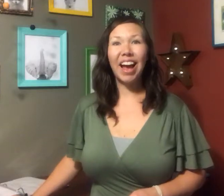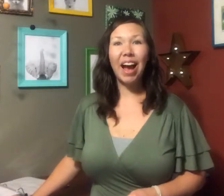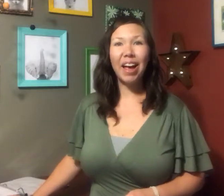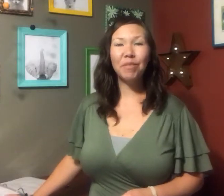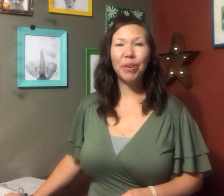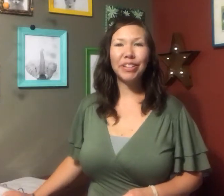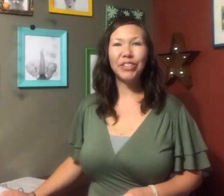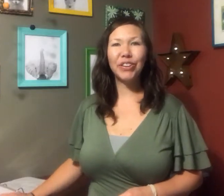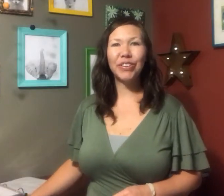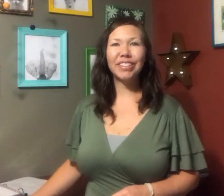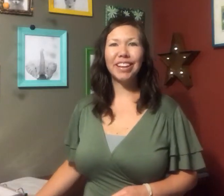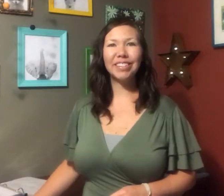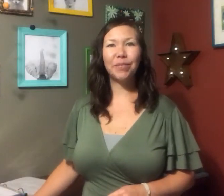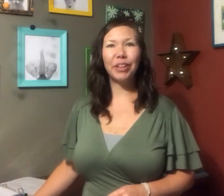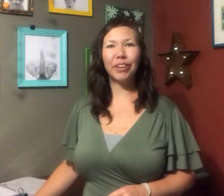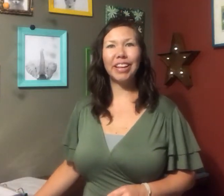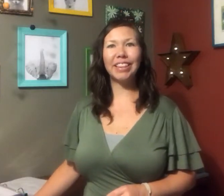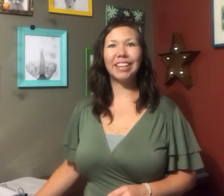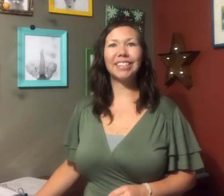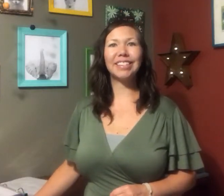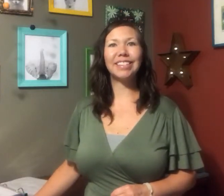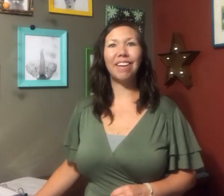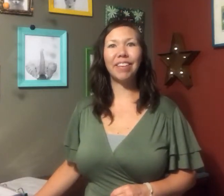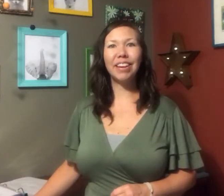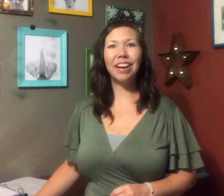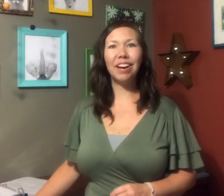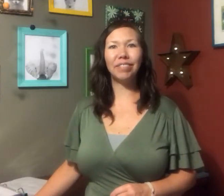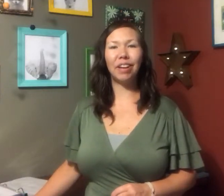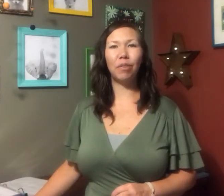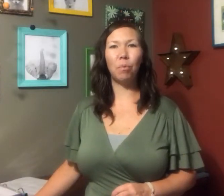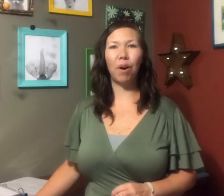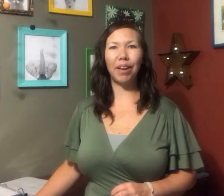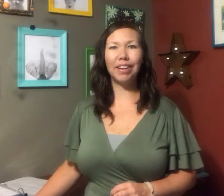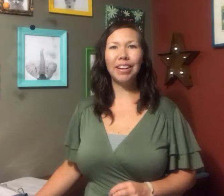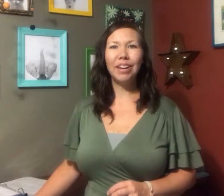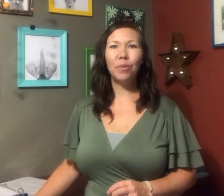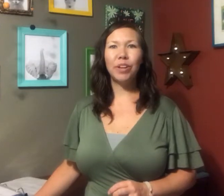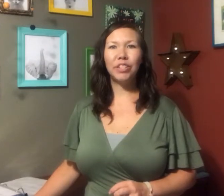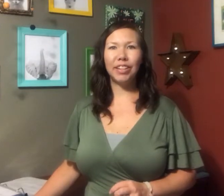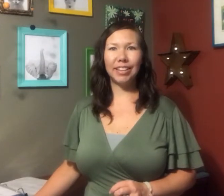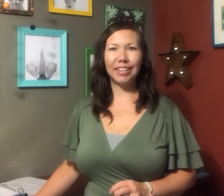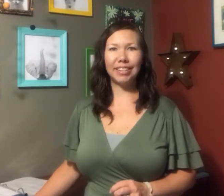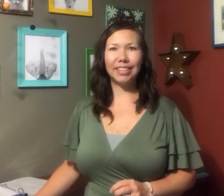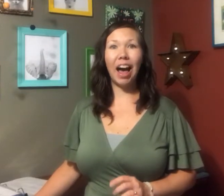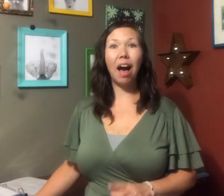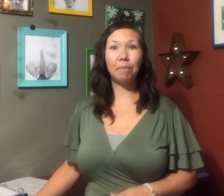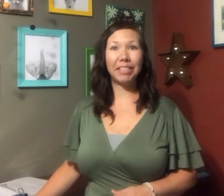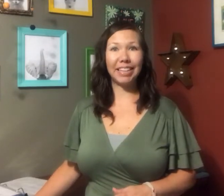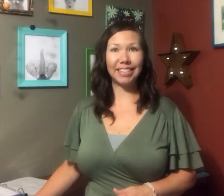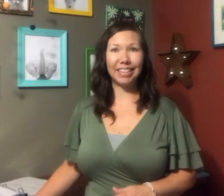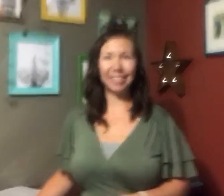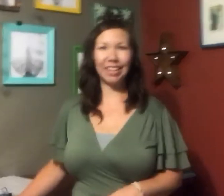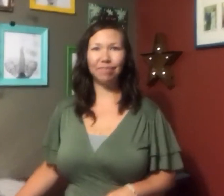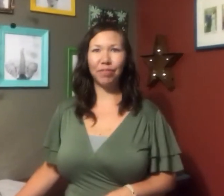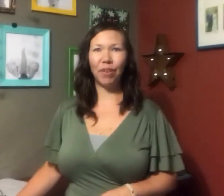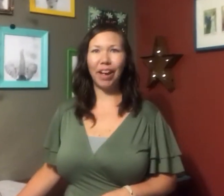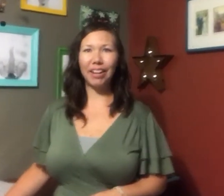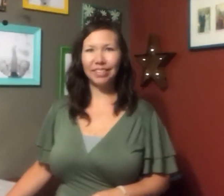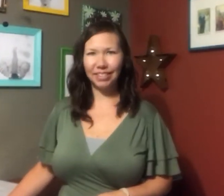guys, I'm going to show you the signs that we learn in lesson 7 of level 1, which is the opposites lesson, okay? Sorry, I